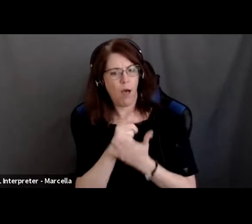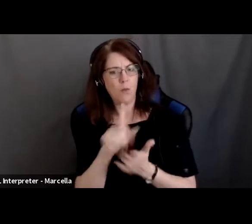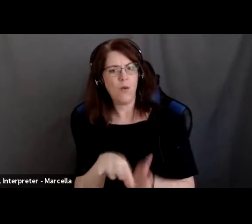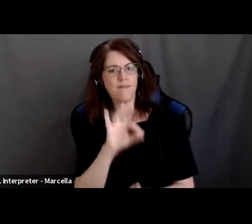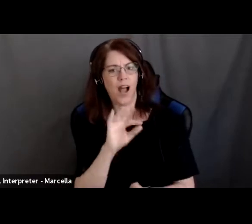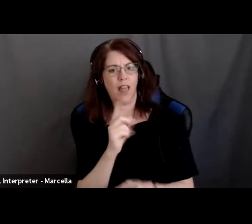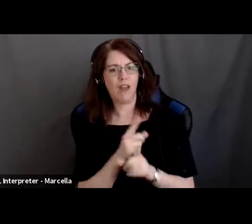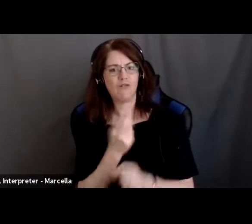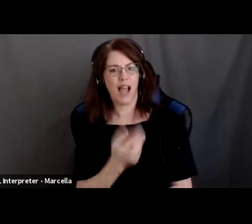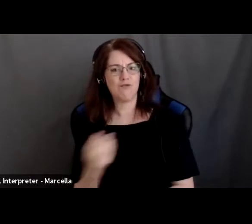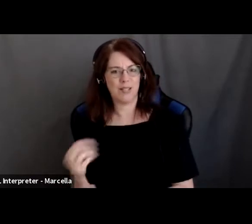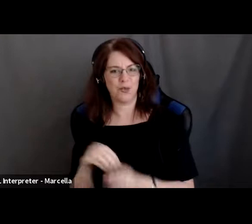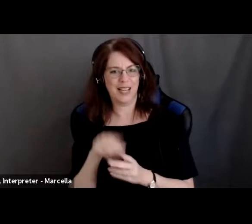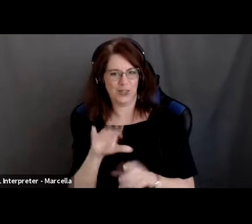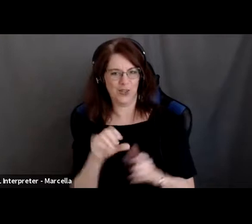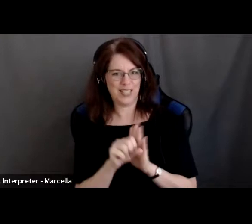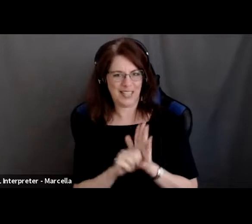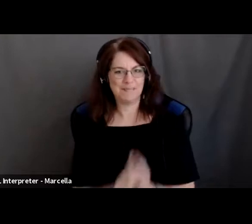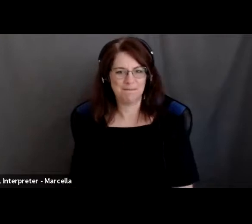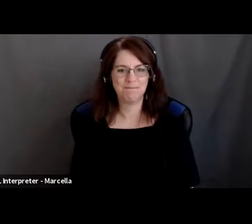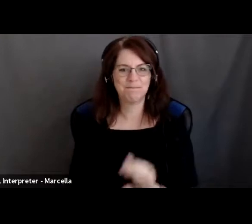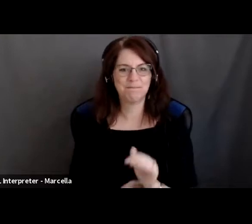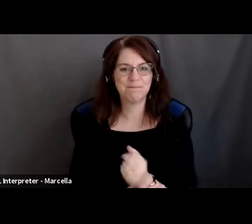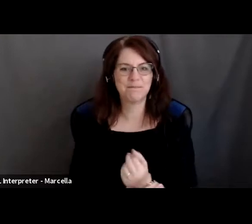right resource in your state.